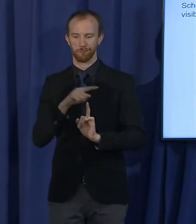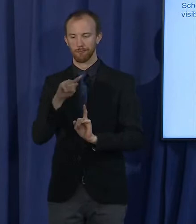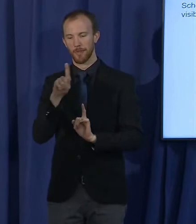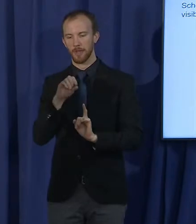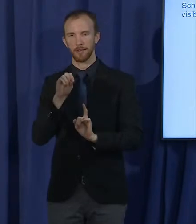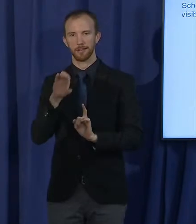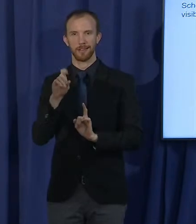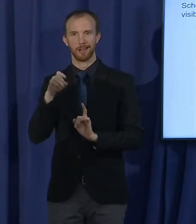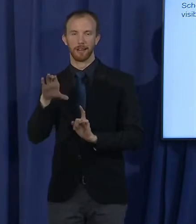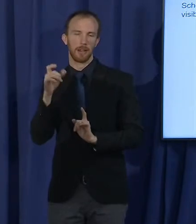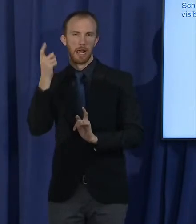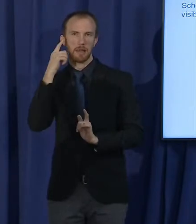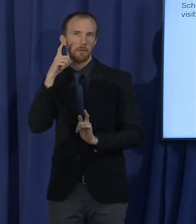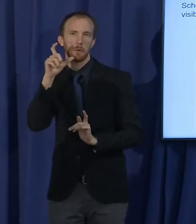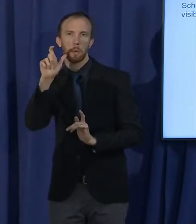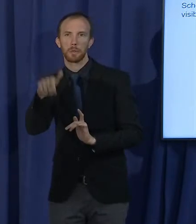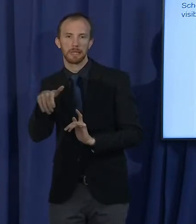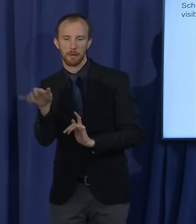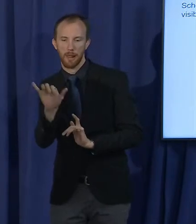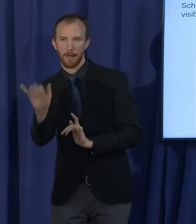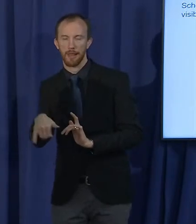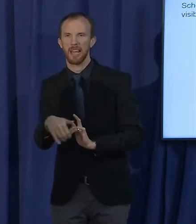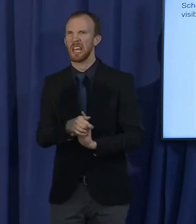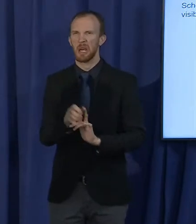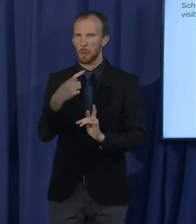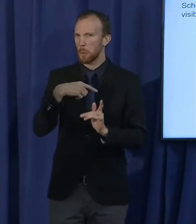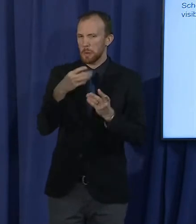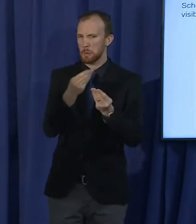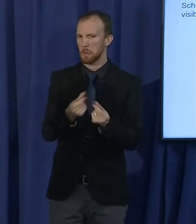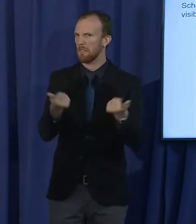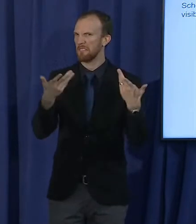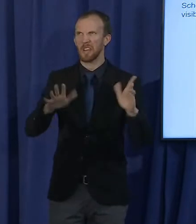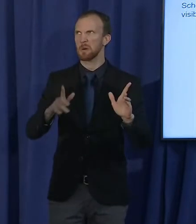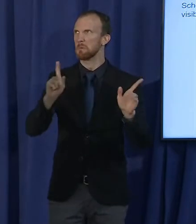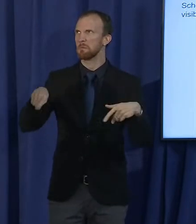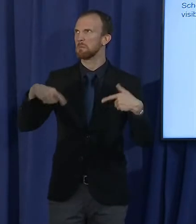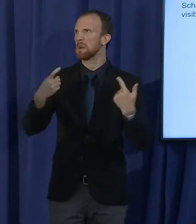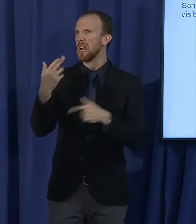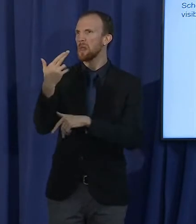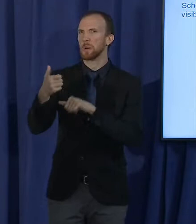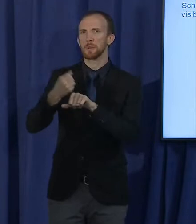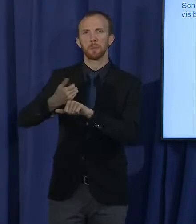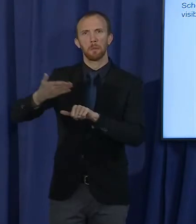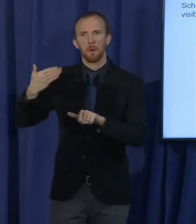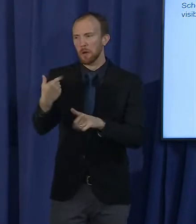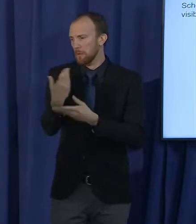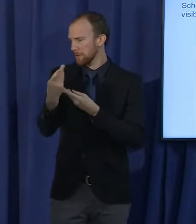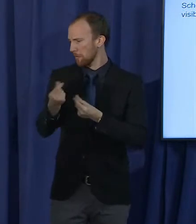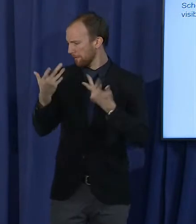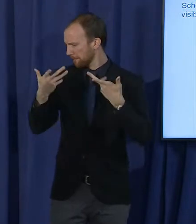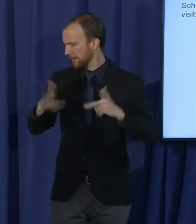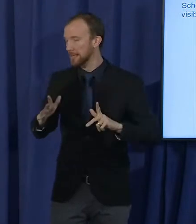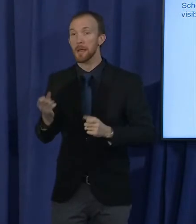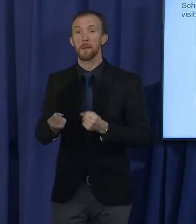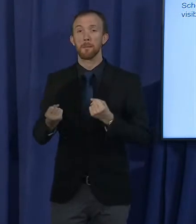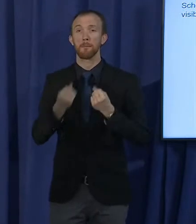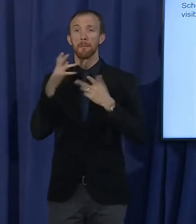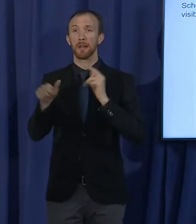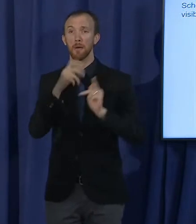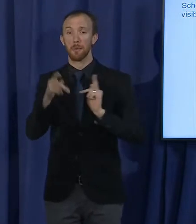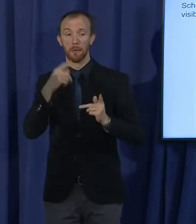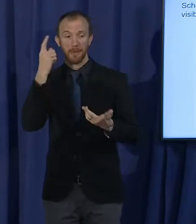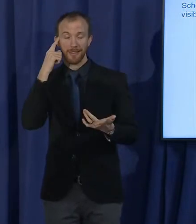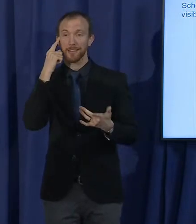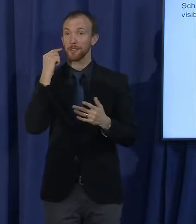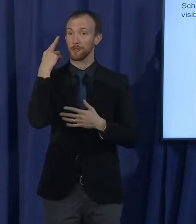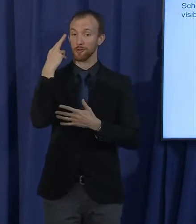In fact, at Zocdox, we've been solving this problem for 13 years, and I think many of my colleagues would say we unintentionally have built the company in